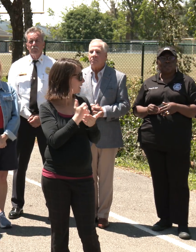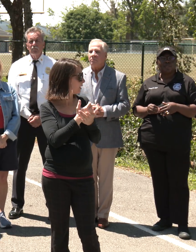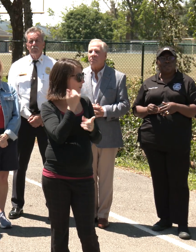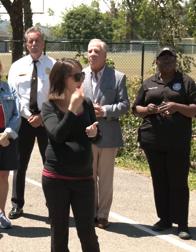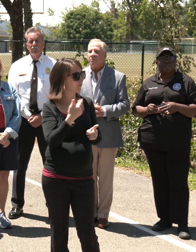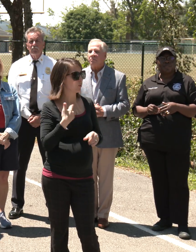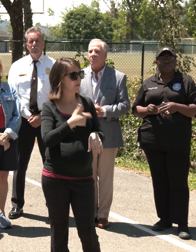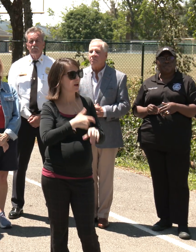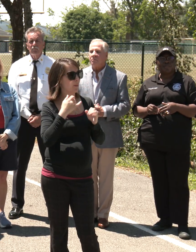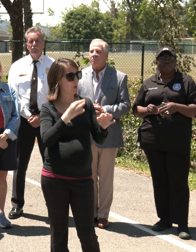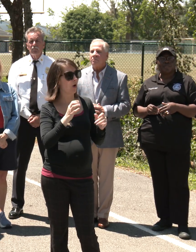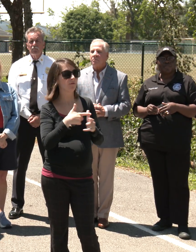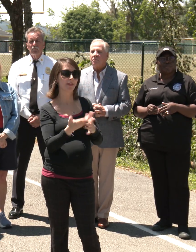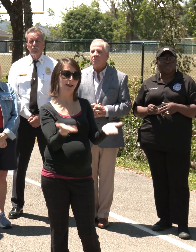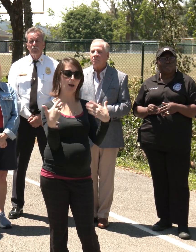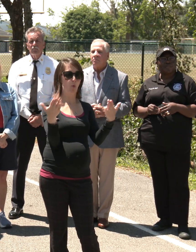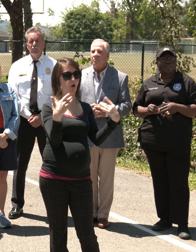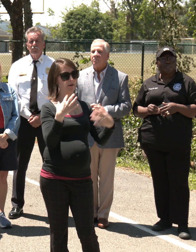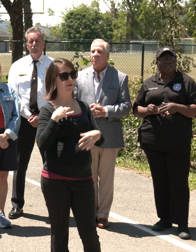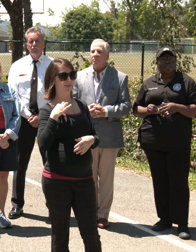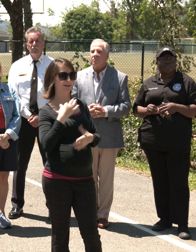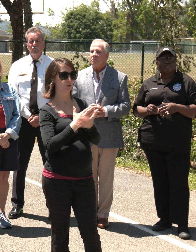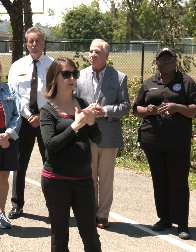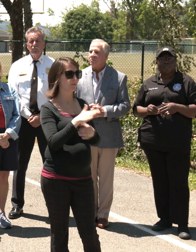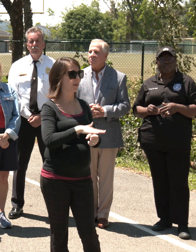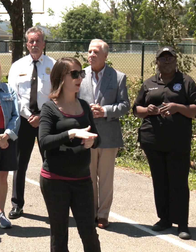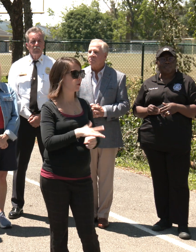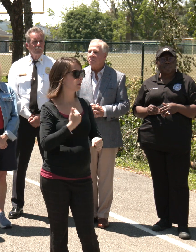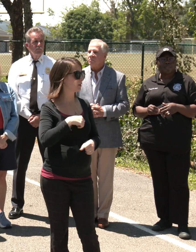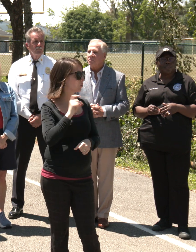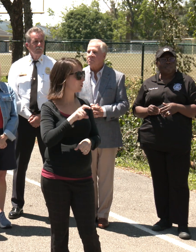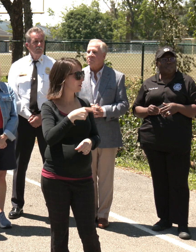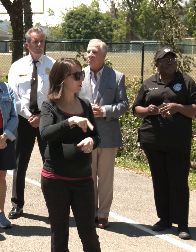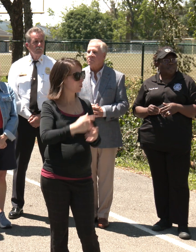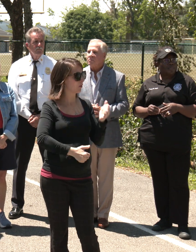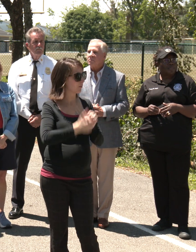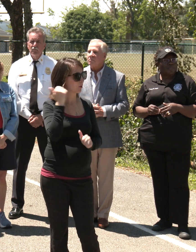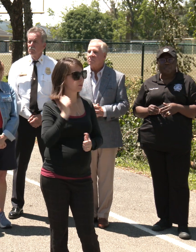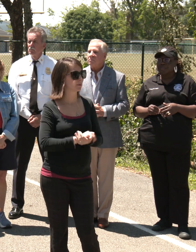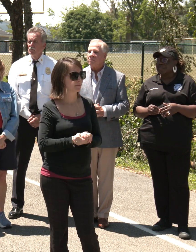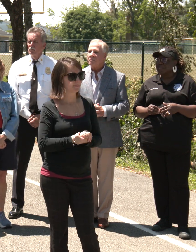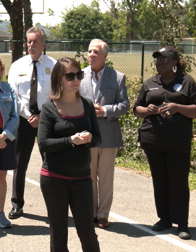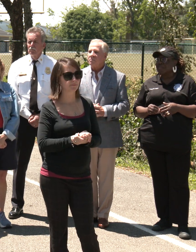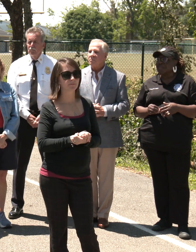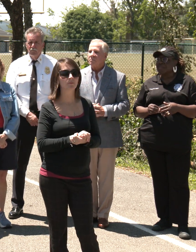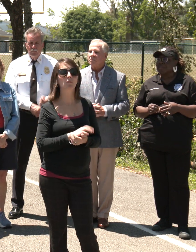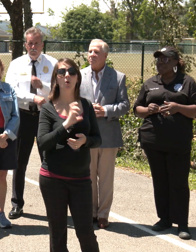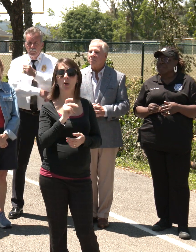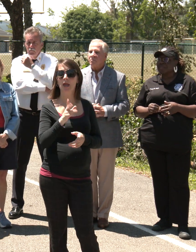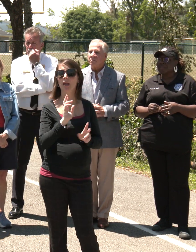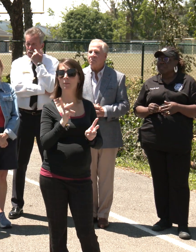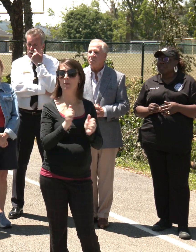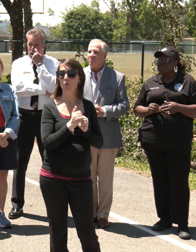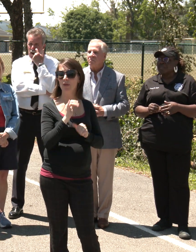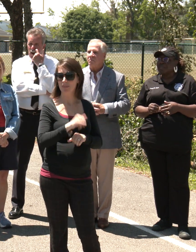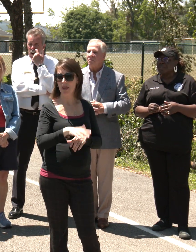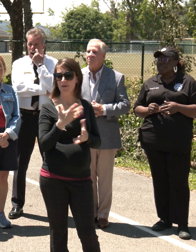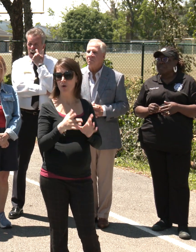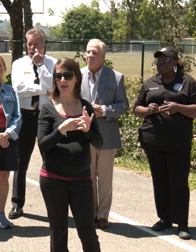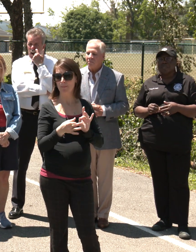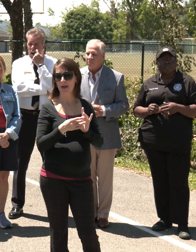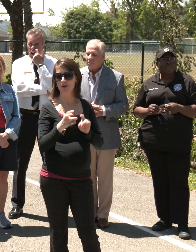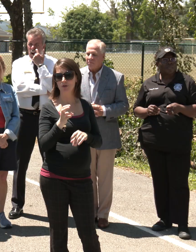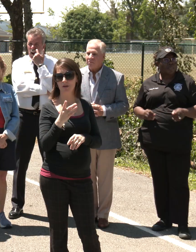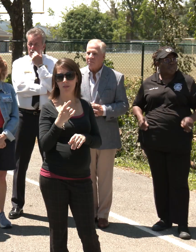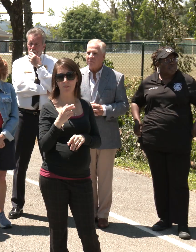off, come up here and volunteer in some of these places that we need you the most. Thank you. Guys, with that, as I mentioned at the beginning,